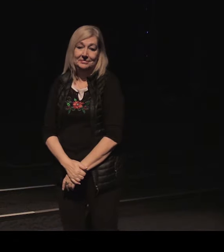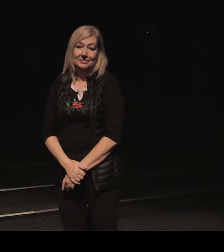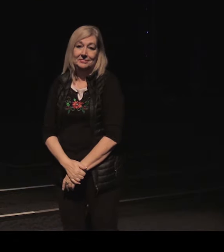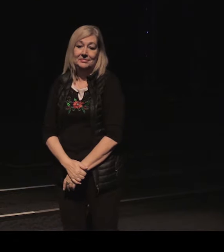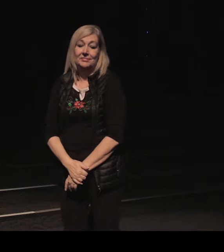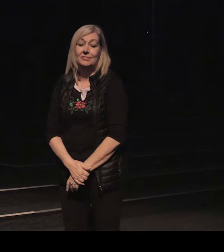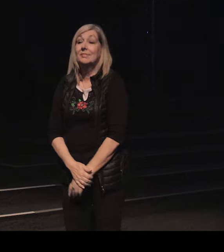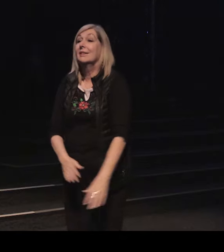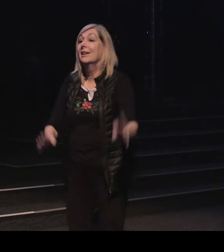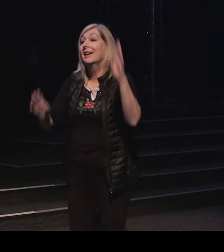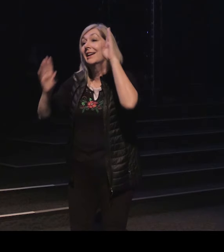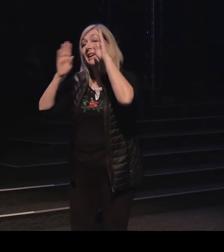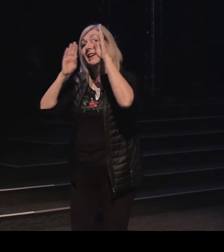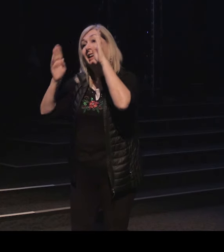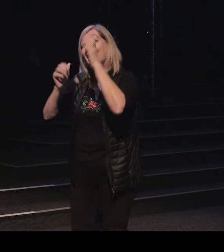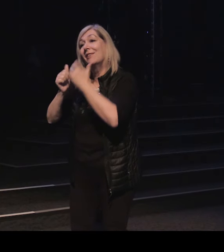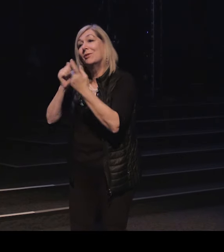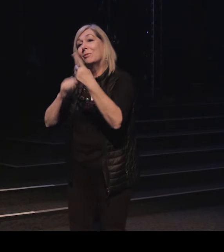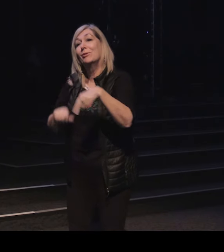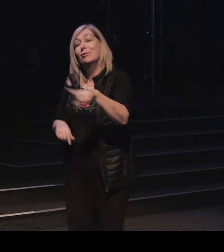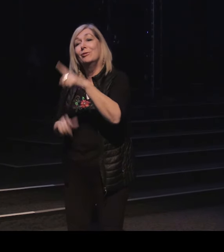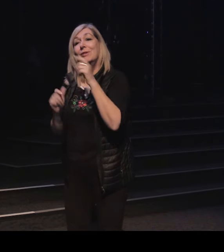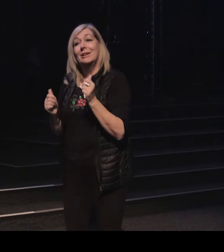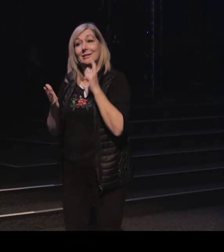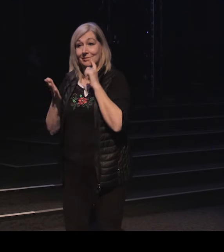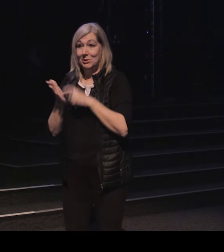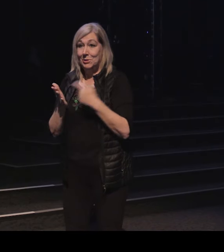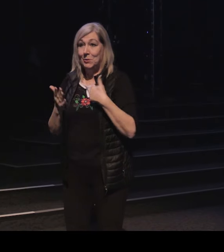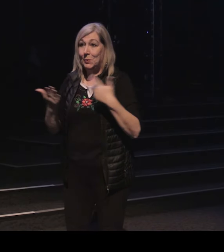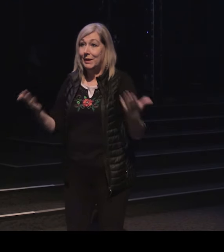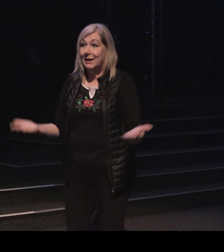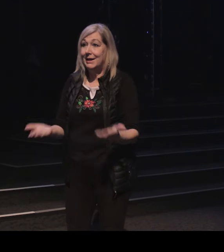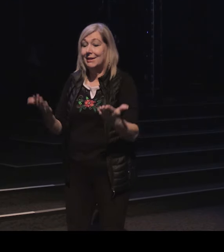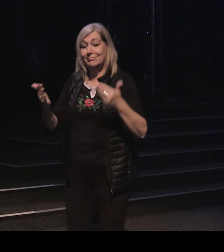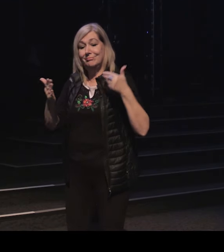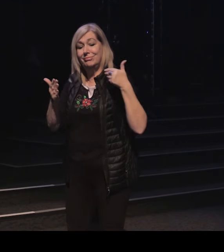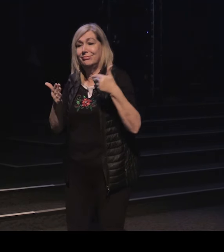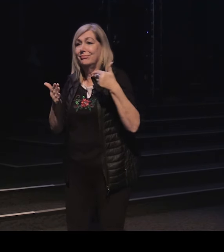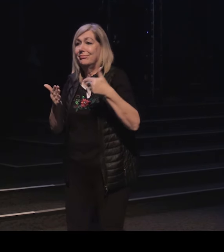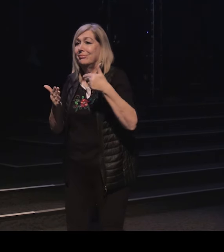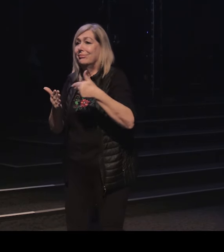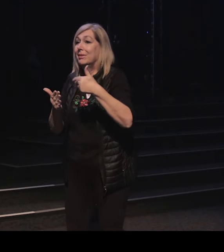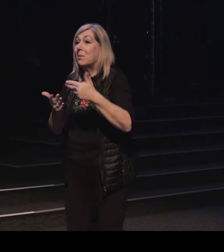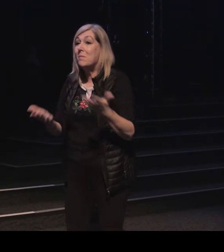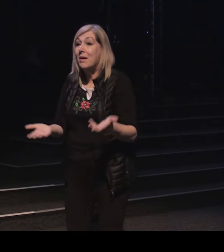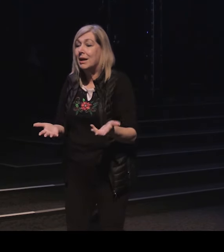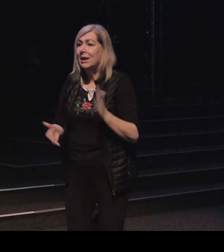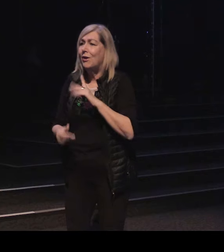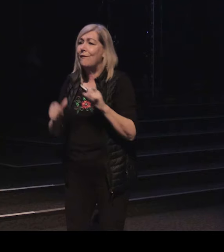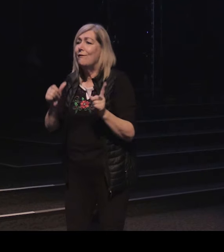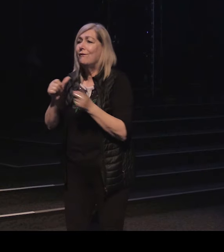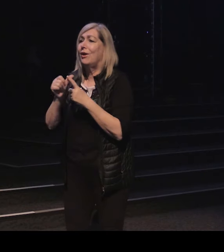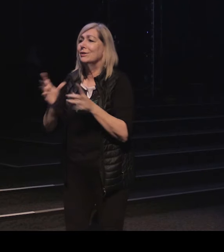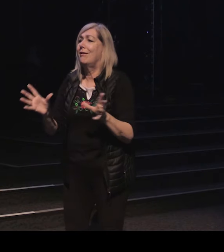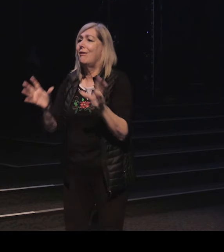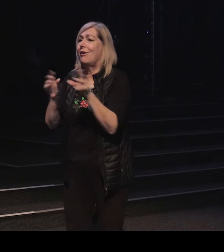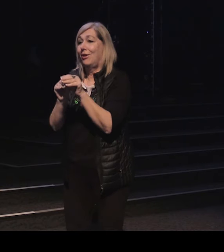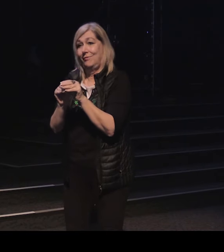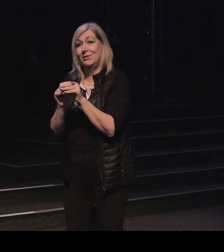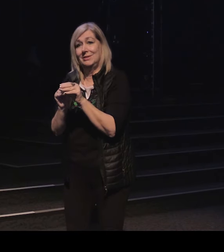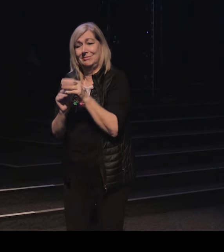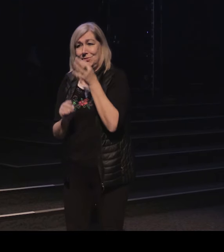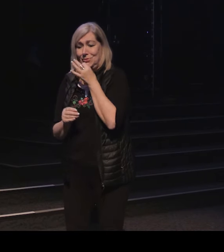Hey everyone, as you can see, we are coming up on our first conference, and really